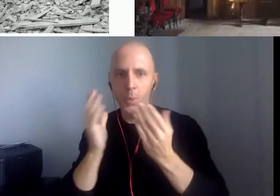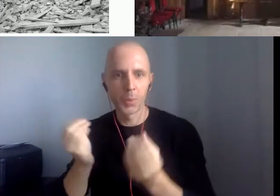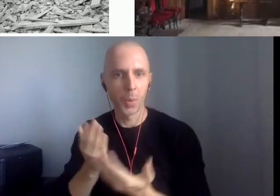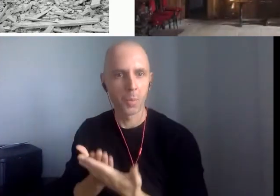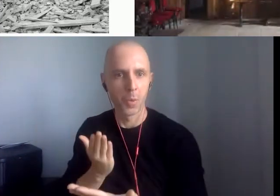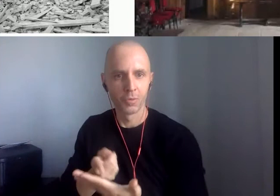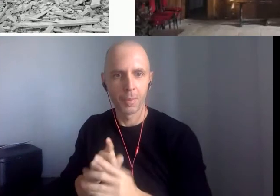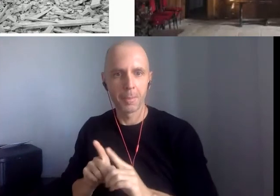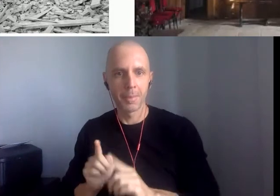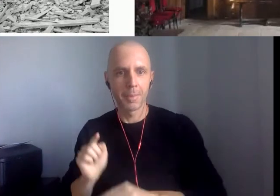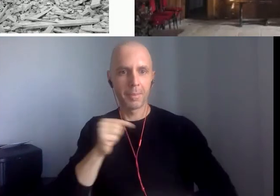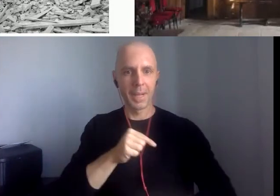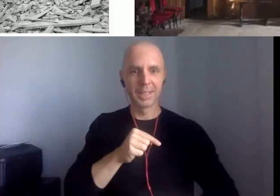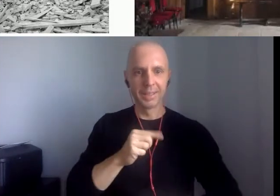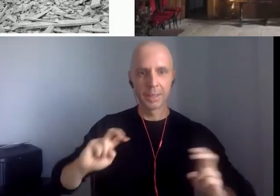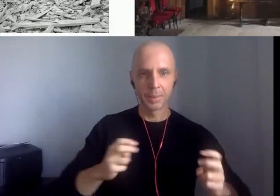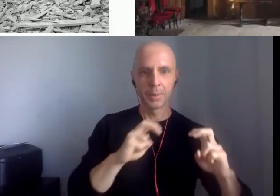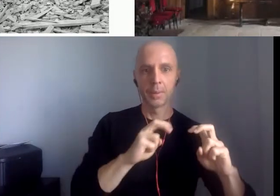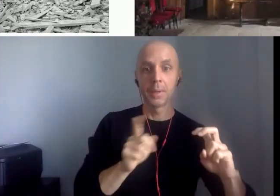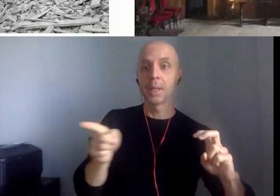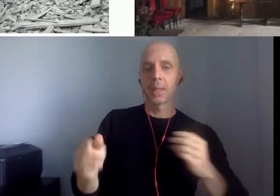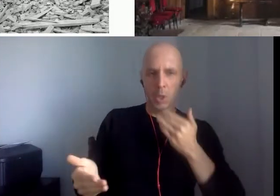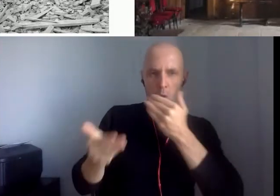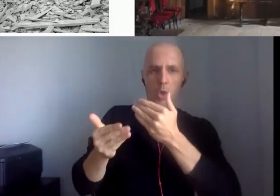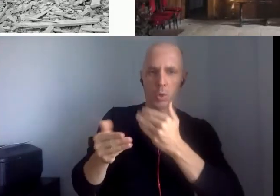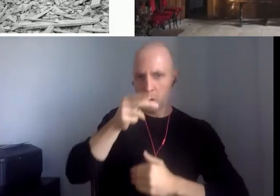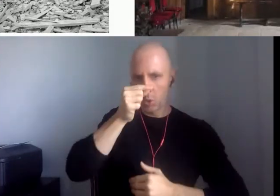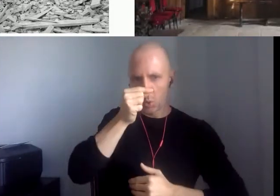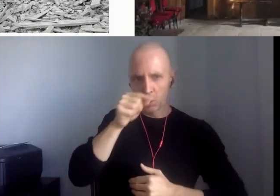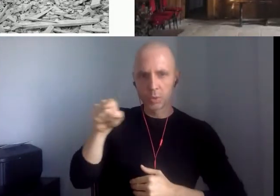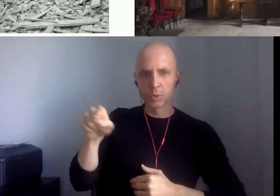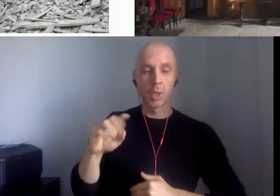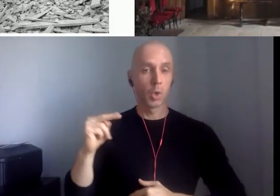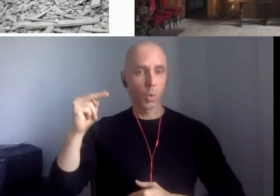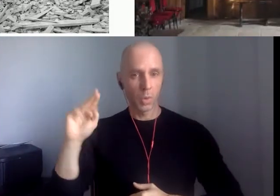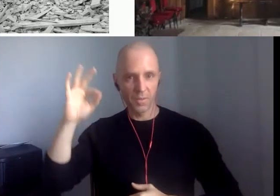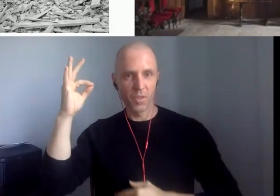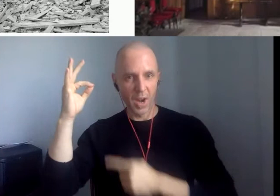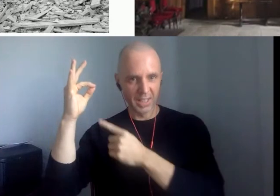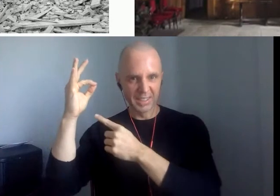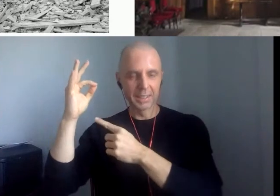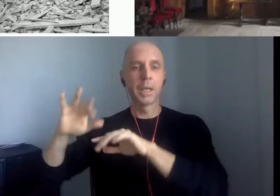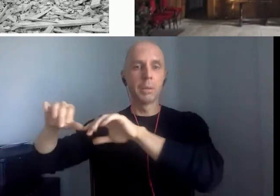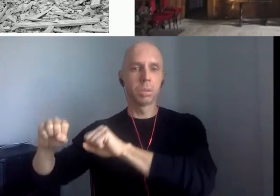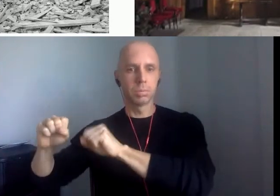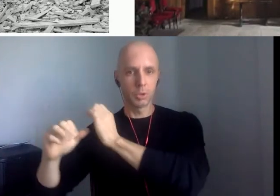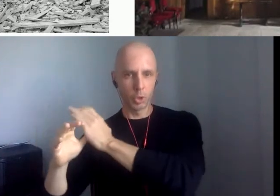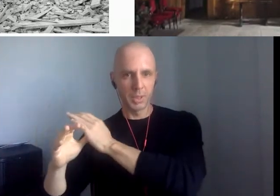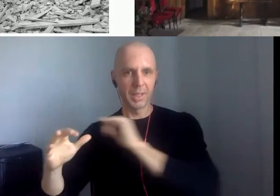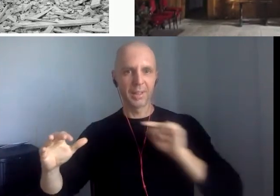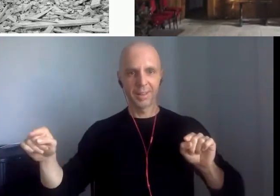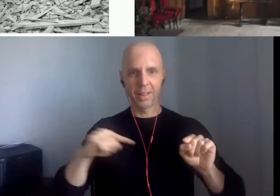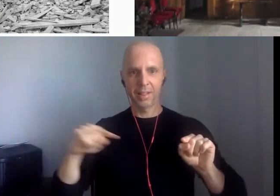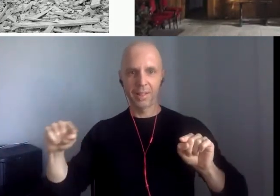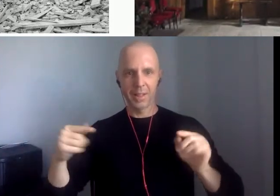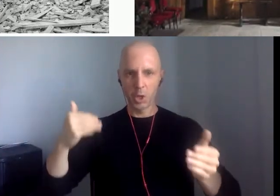sort of 20-minute flight away from the Germans' bases in northern France. In World War II, the castle was the home of the Hearts of